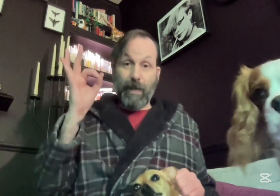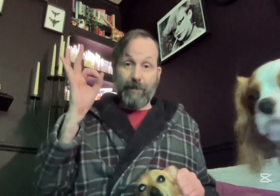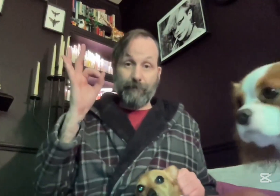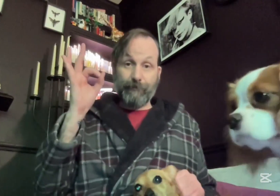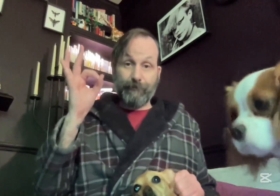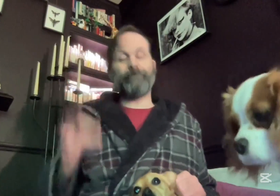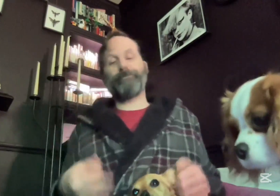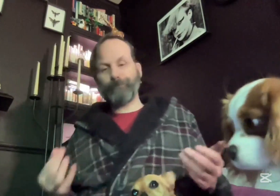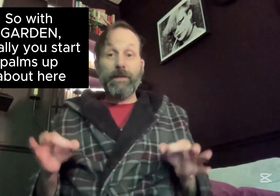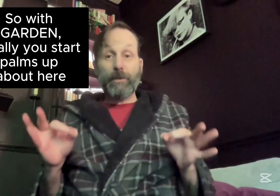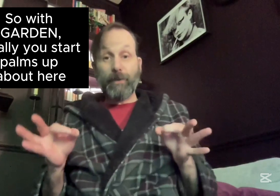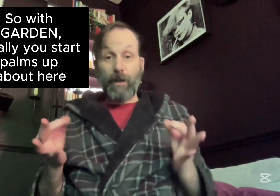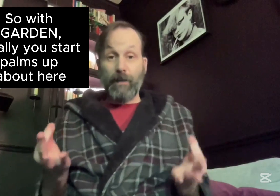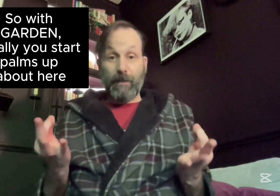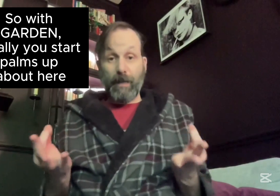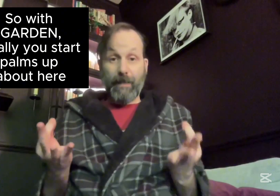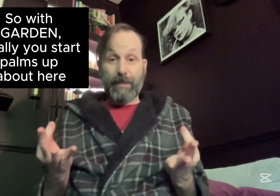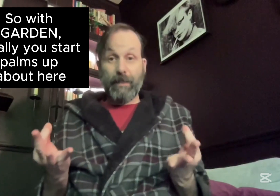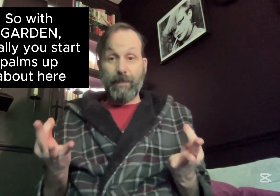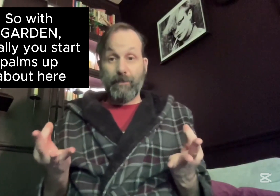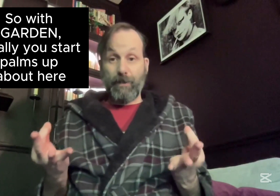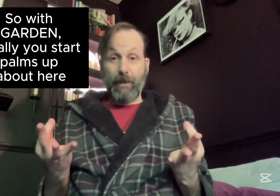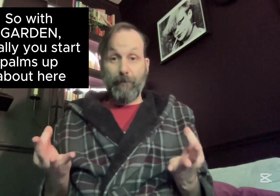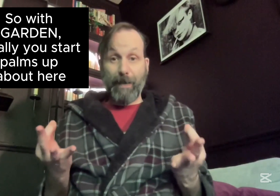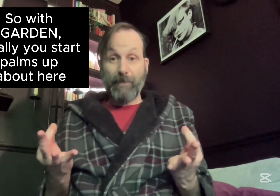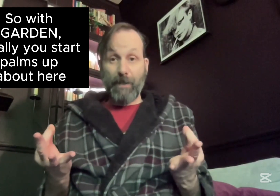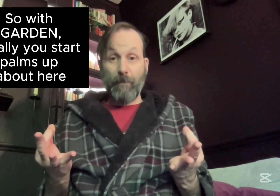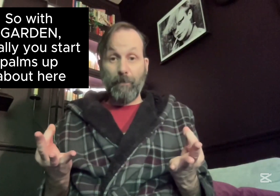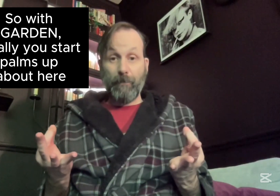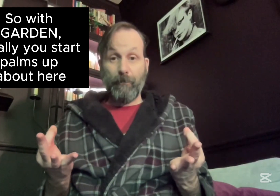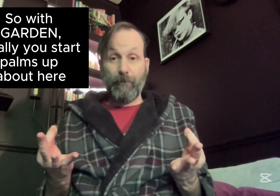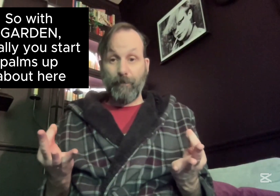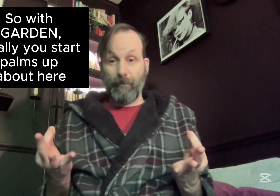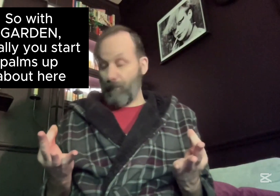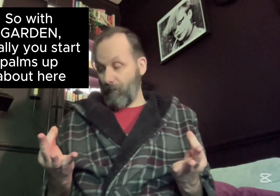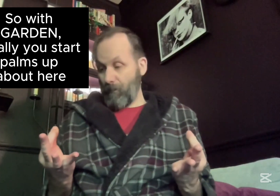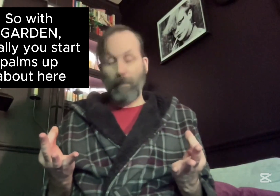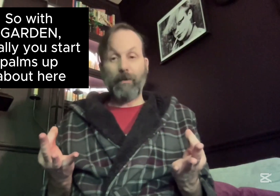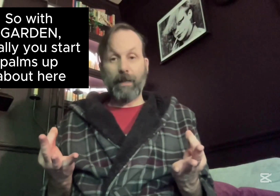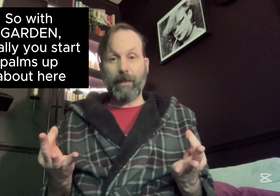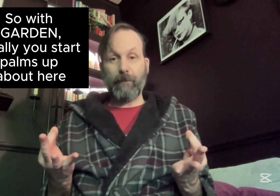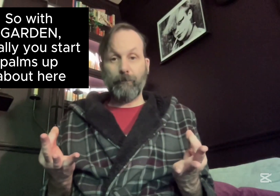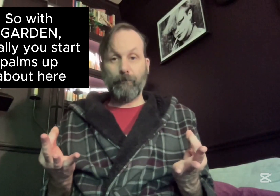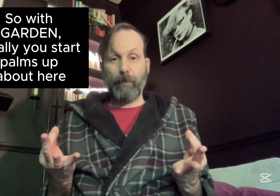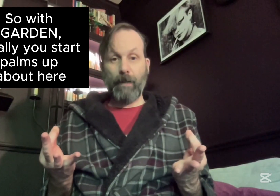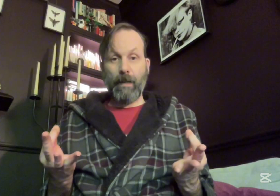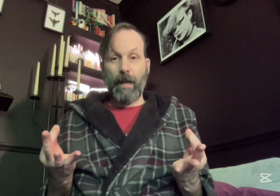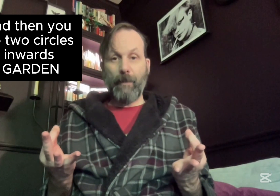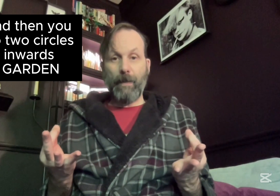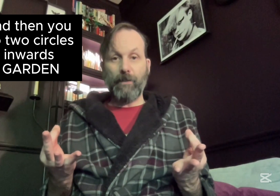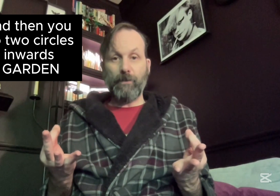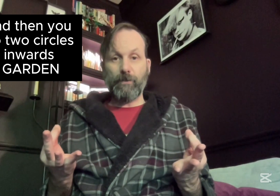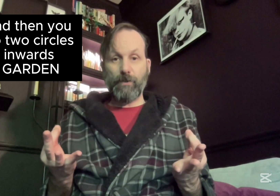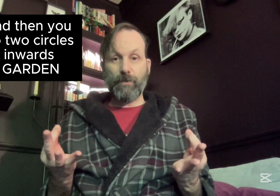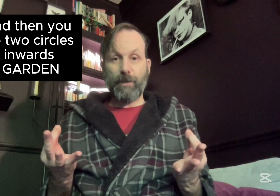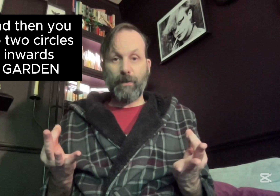great. So with garden, ideally you start palms up about here, and then you do two